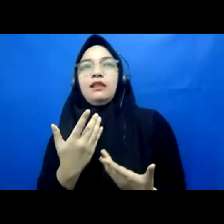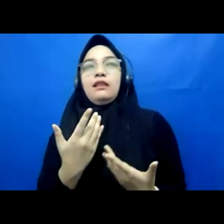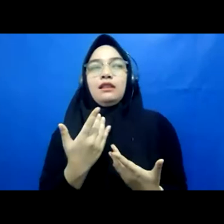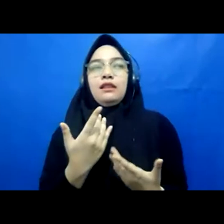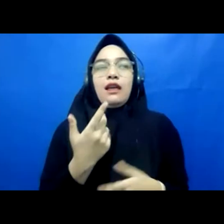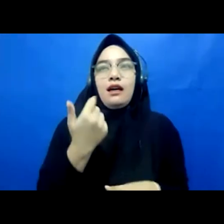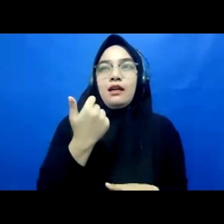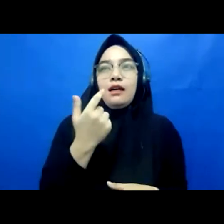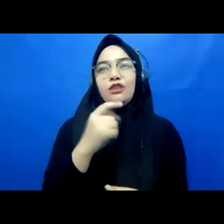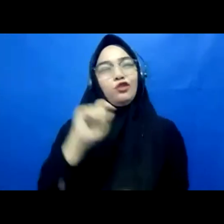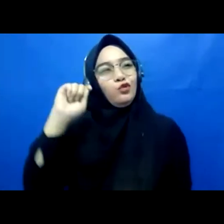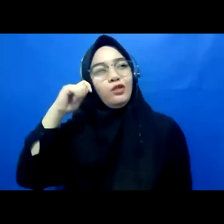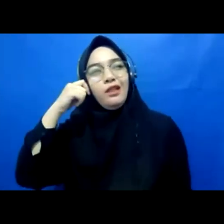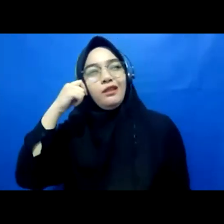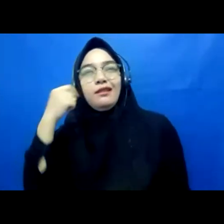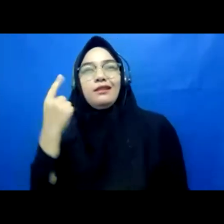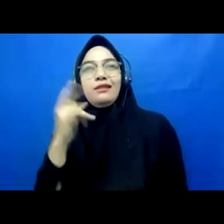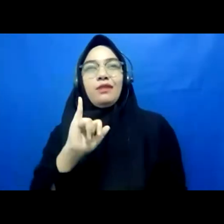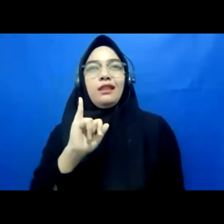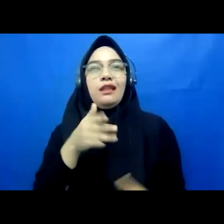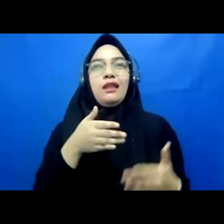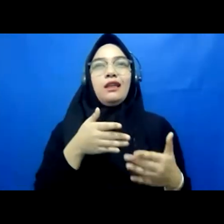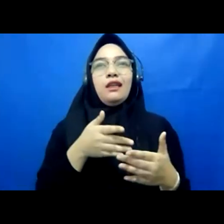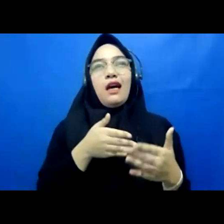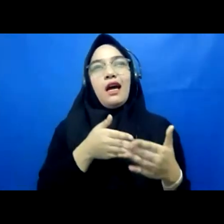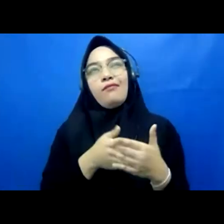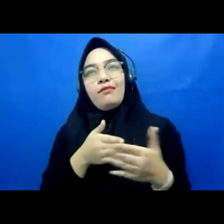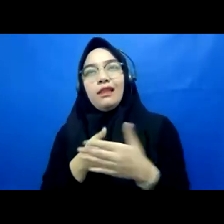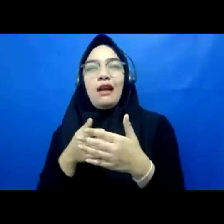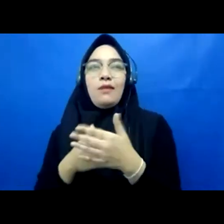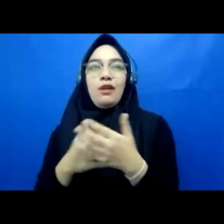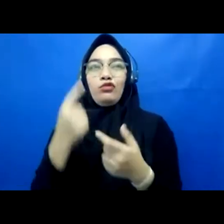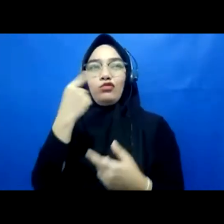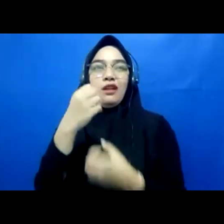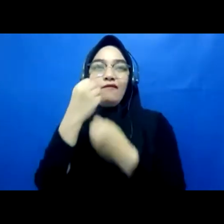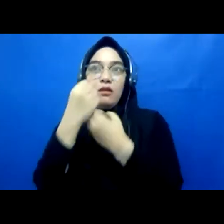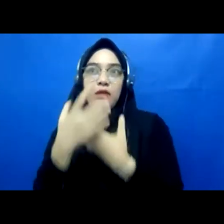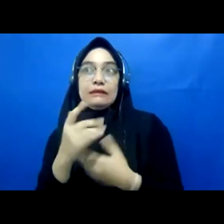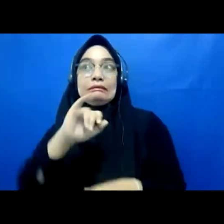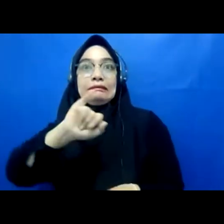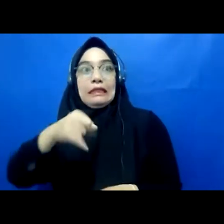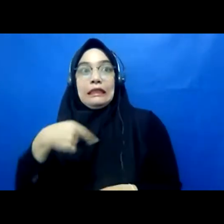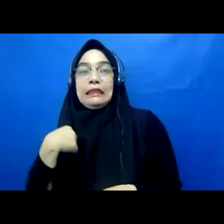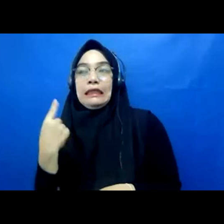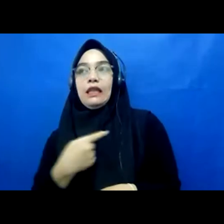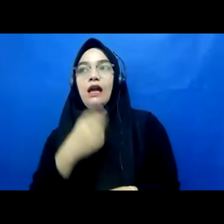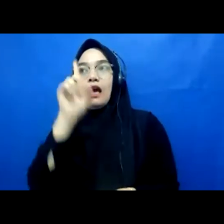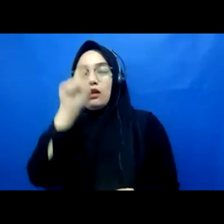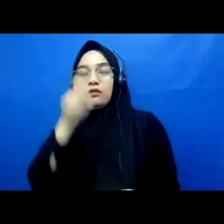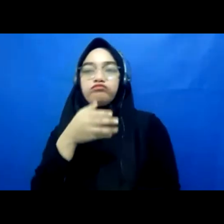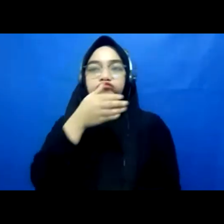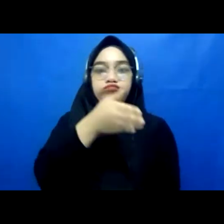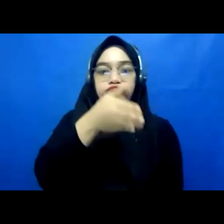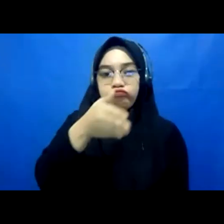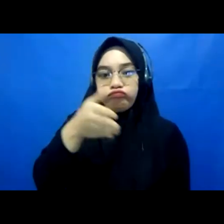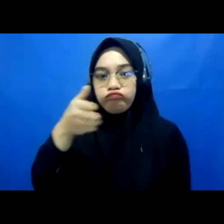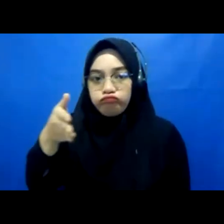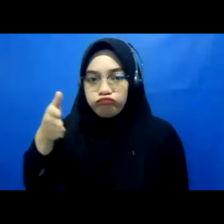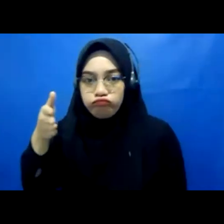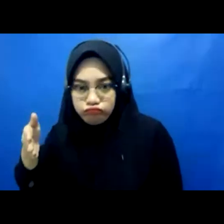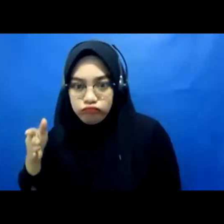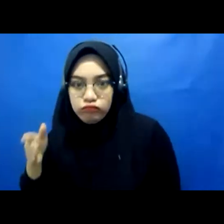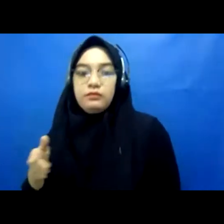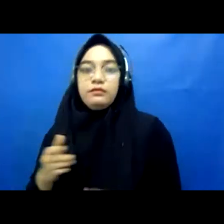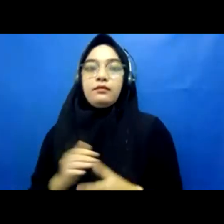them to be able to join our program in back in Cambodia. And the third program today that we